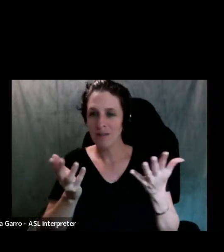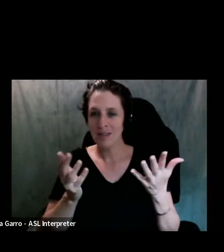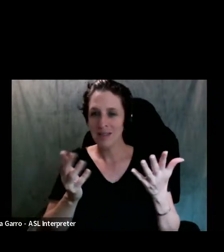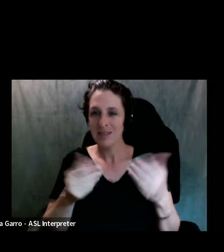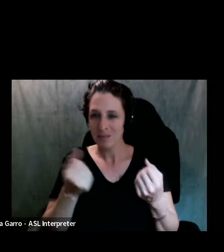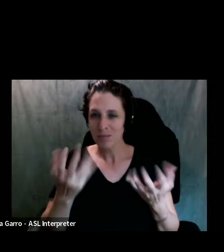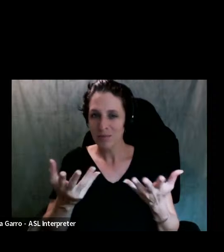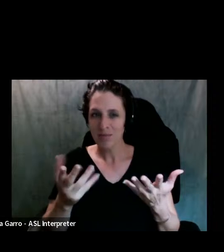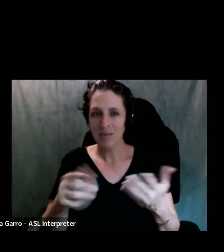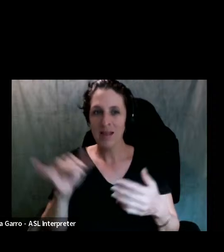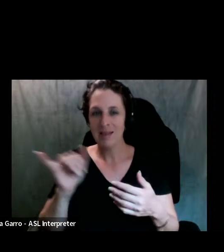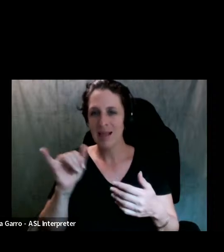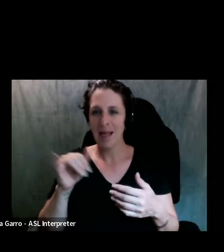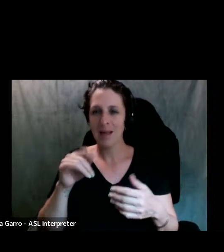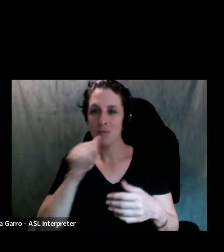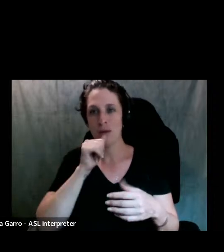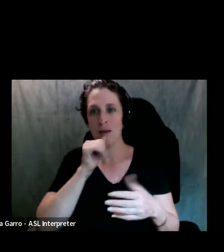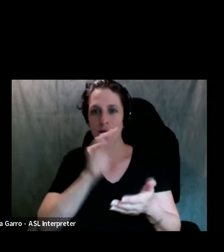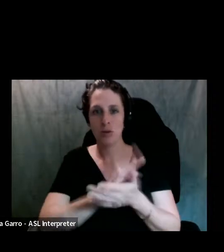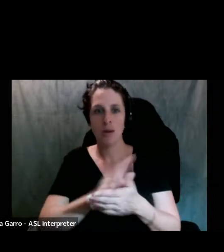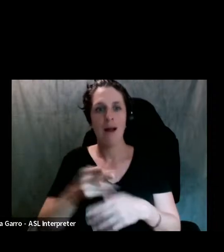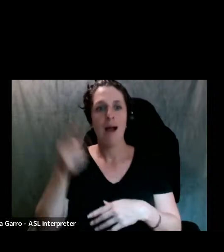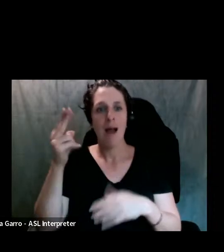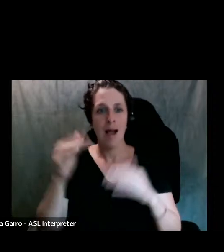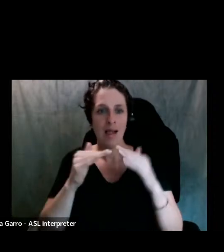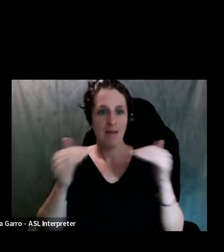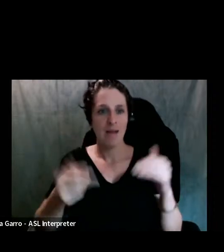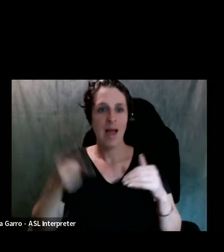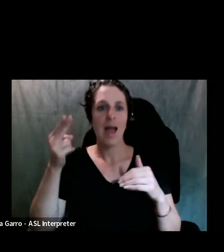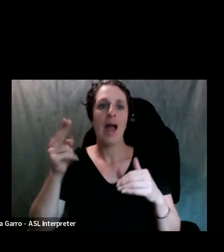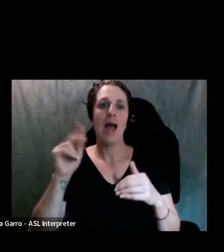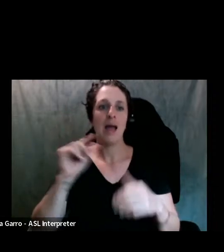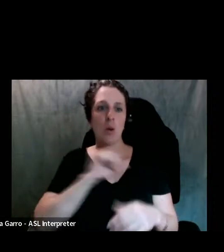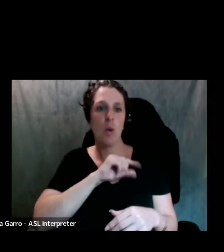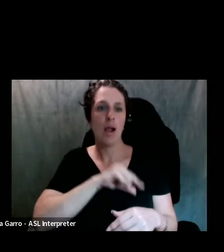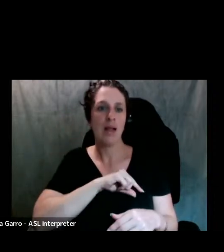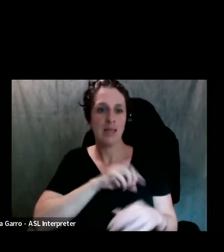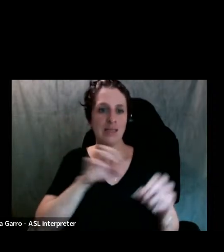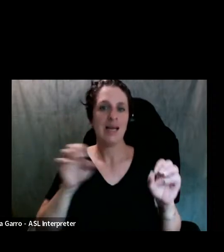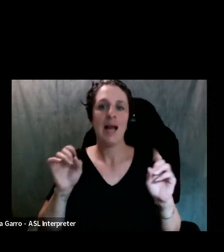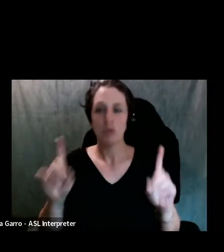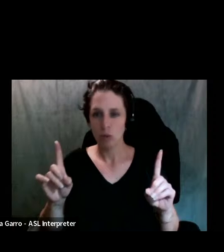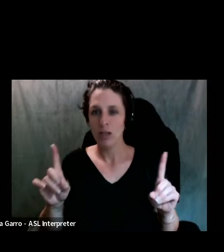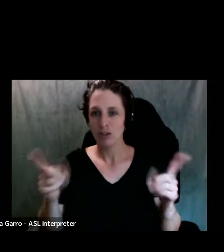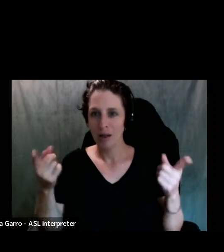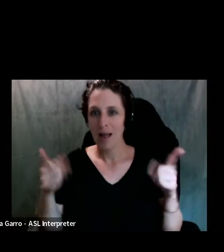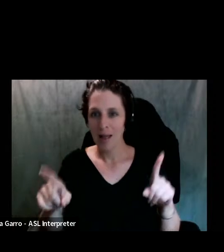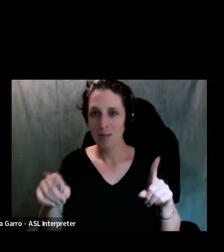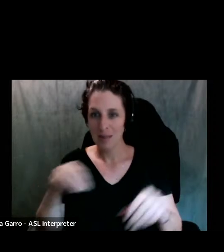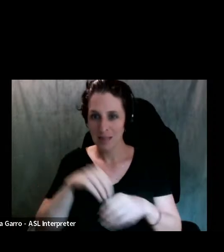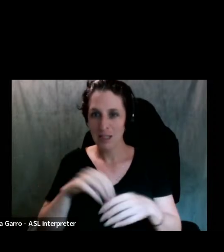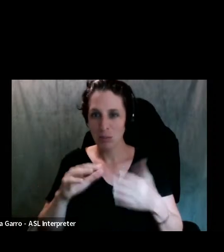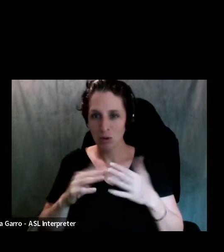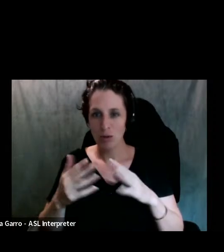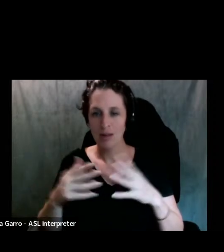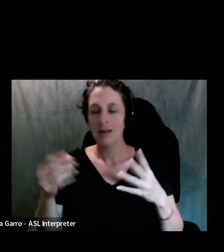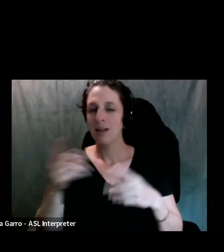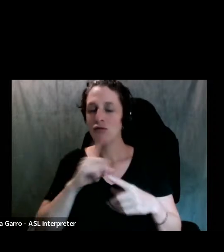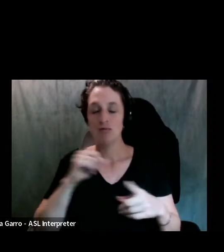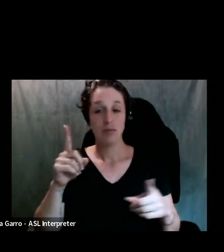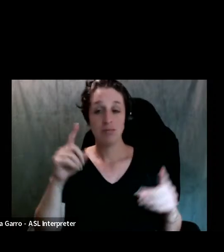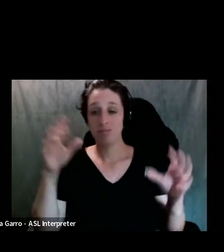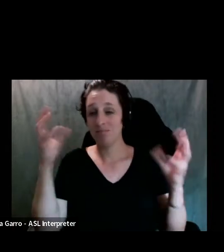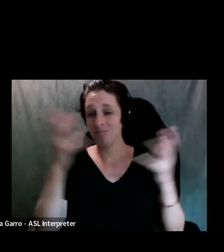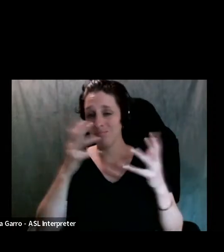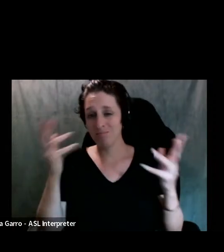high level, high quality education happening here and community. It's just really remarkable. Ours